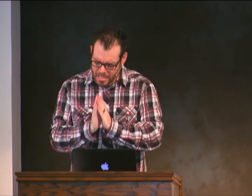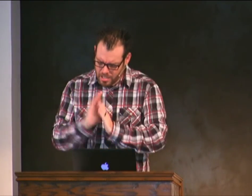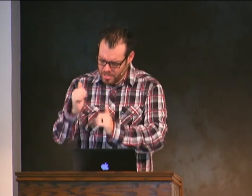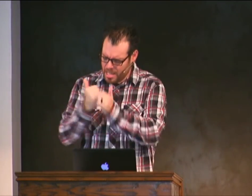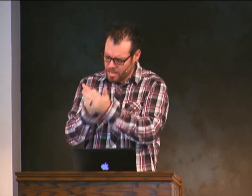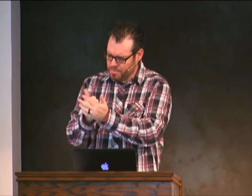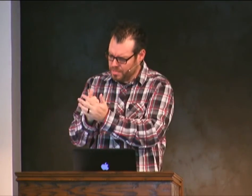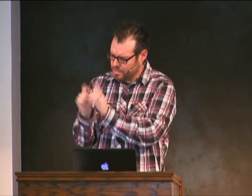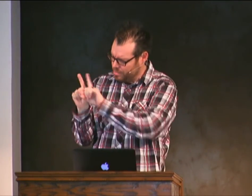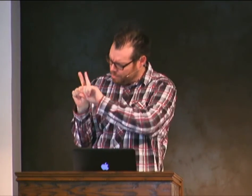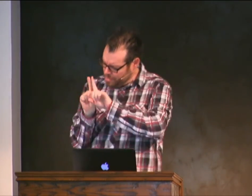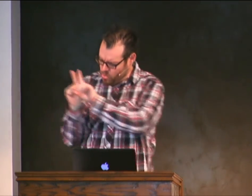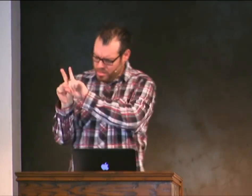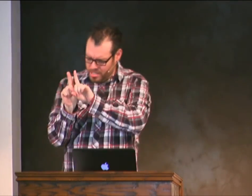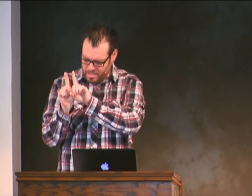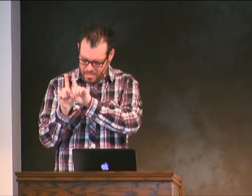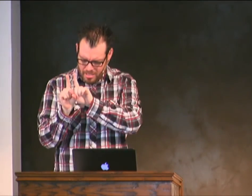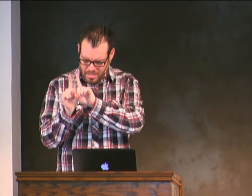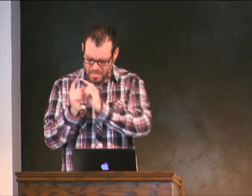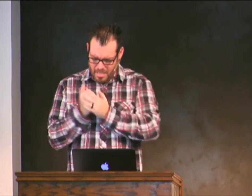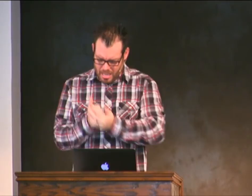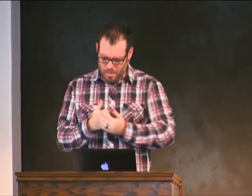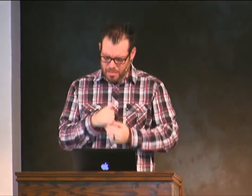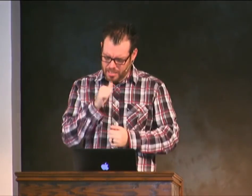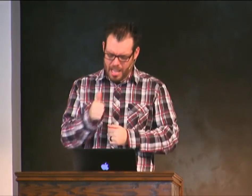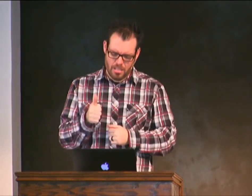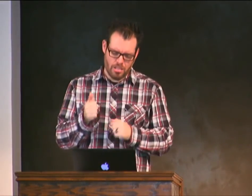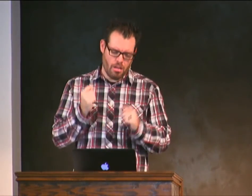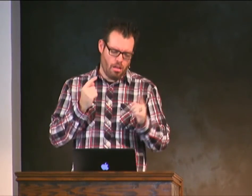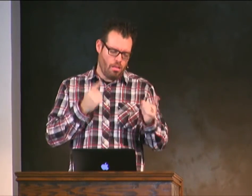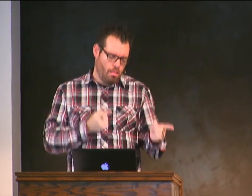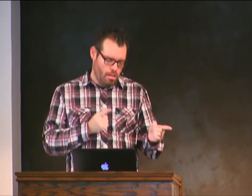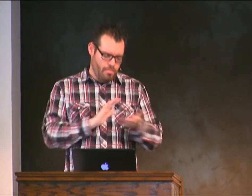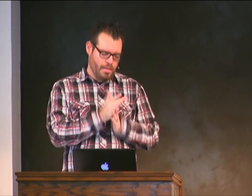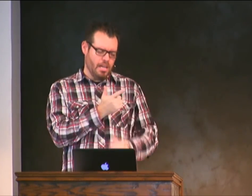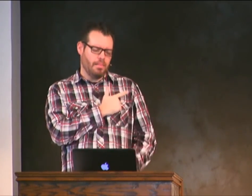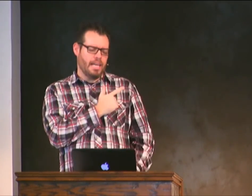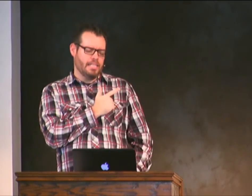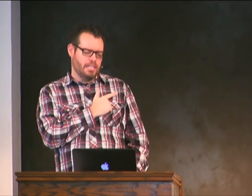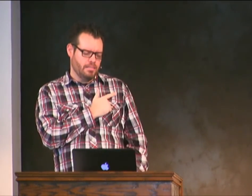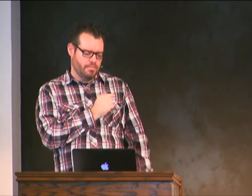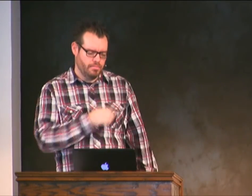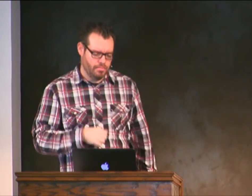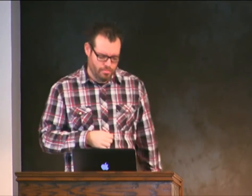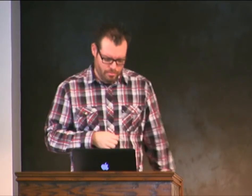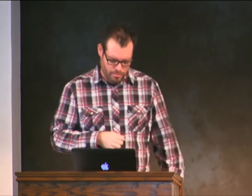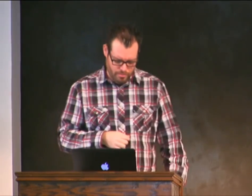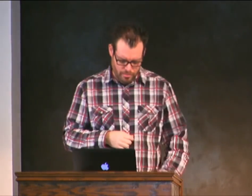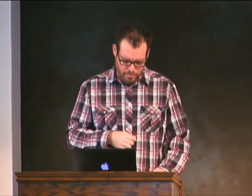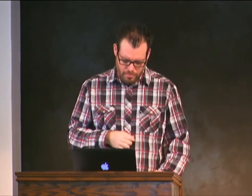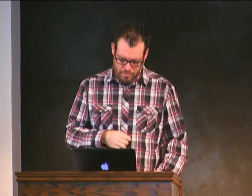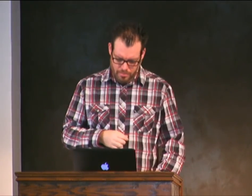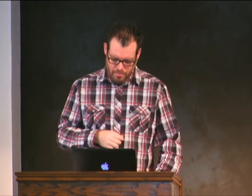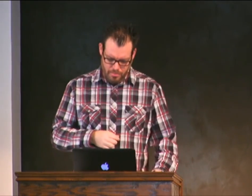So I ask you to help us, be with us. Help us not to become lazy.